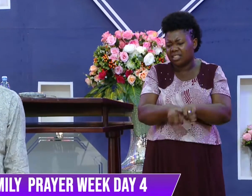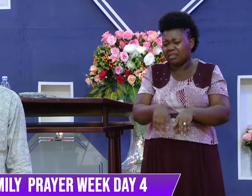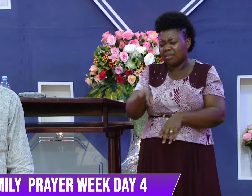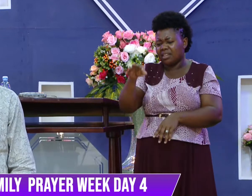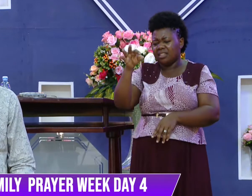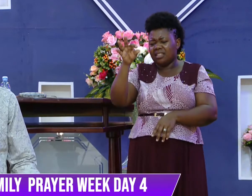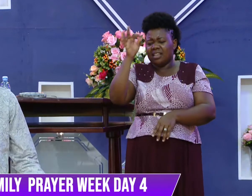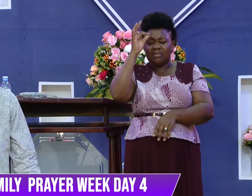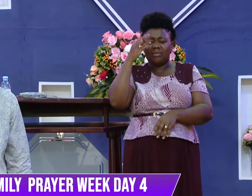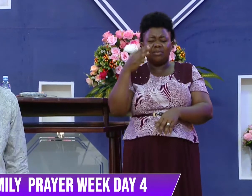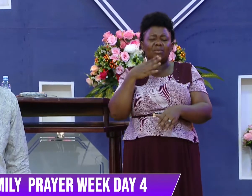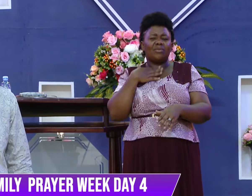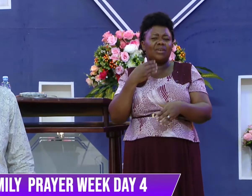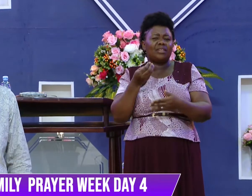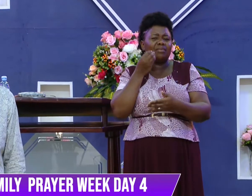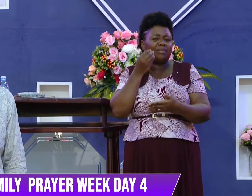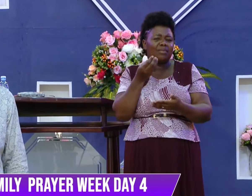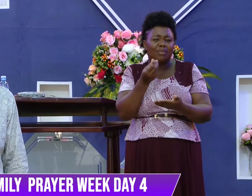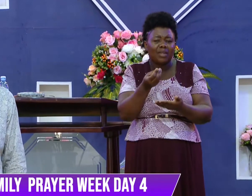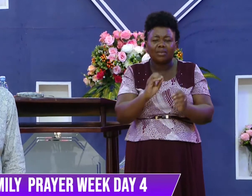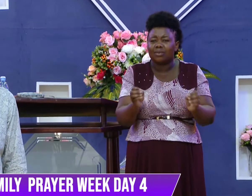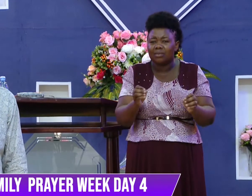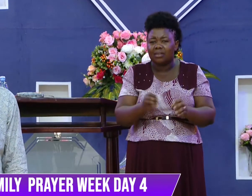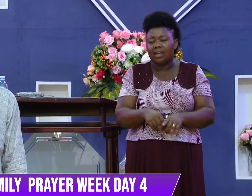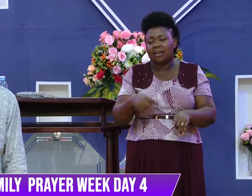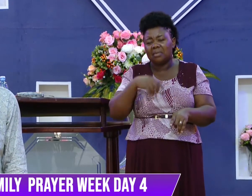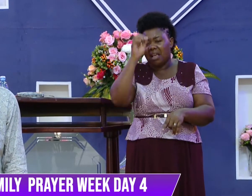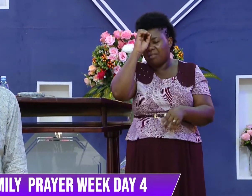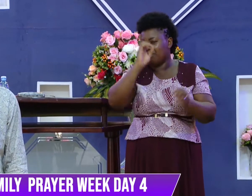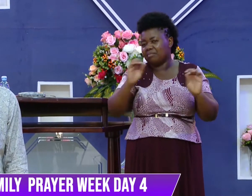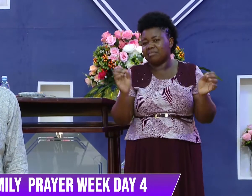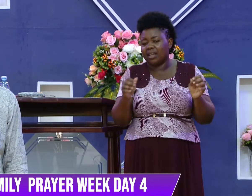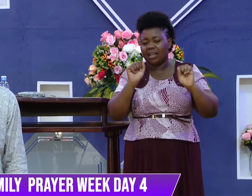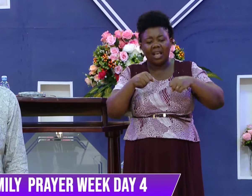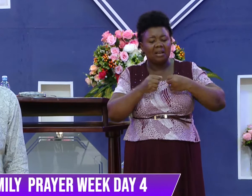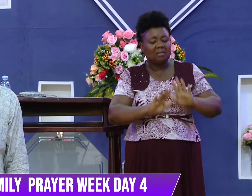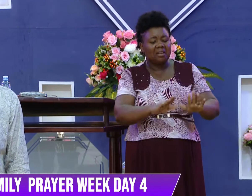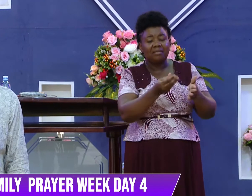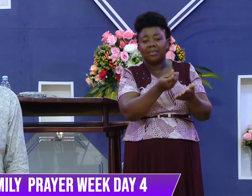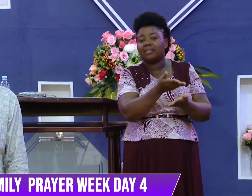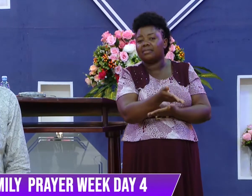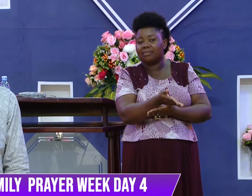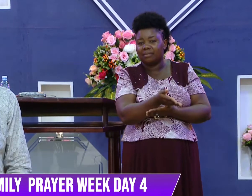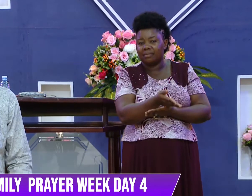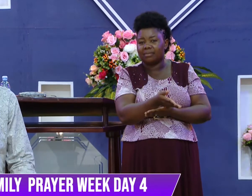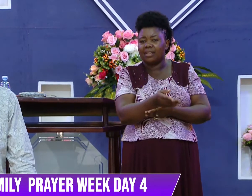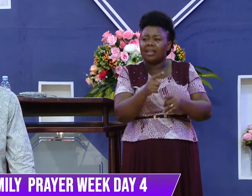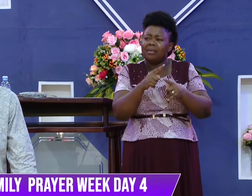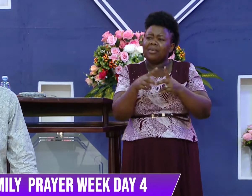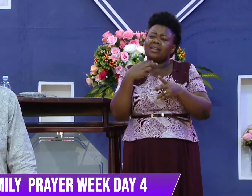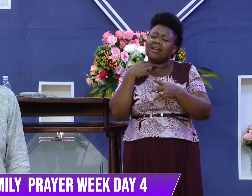500 shillings. And I said, if I leave it, I'll be like a fool who doesn't love money. Will I just be a foolish man? And